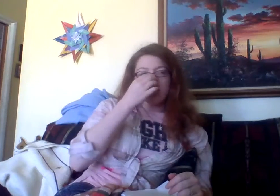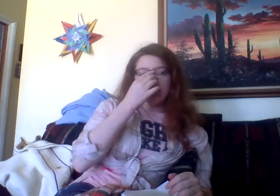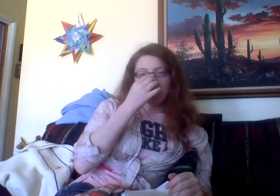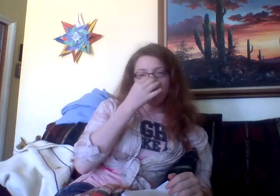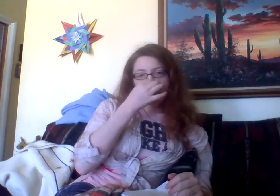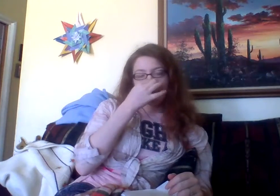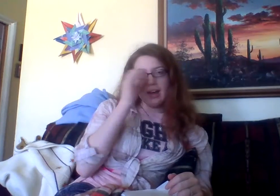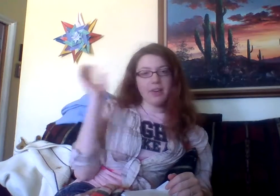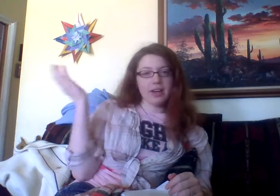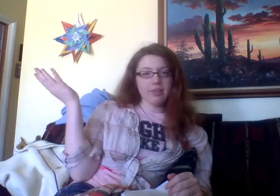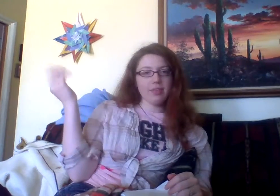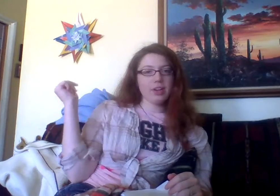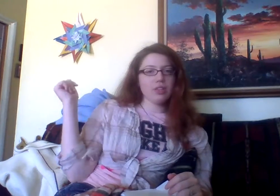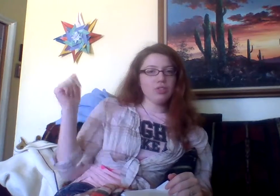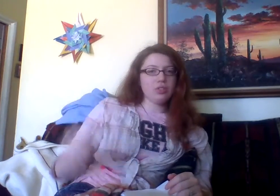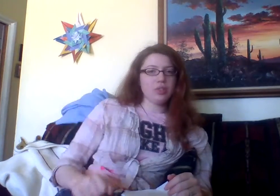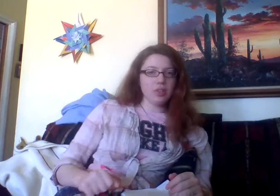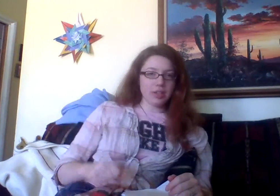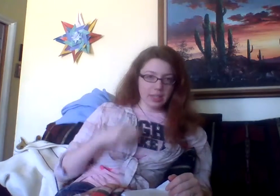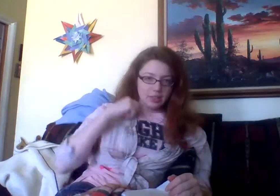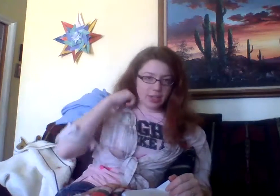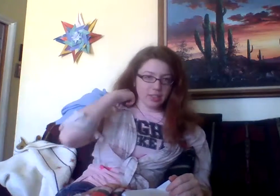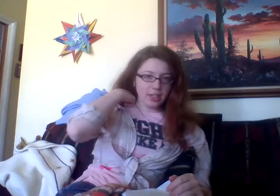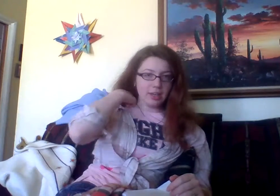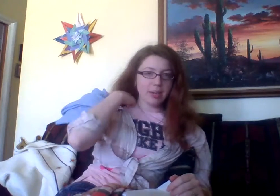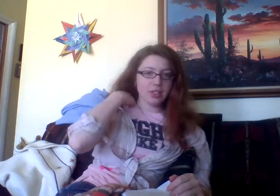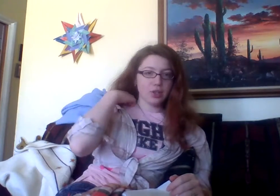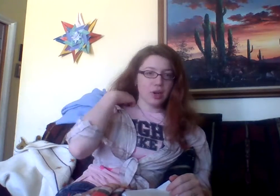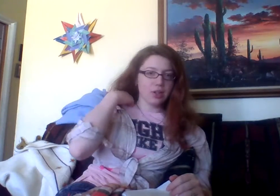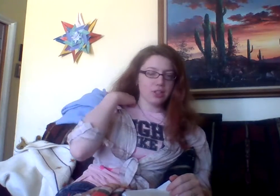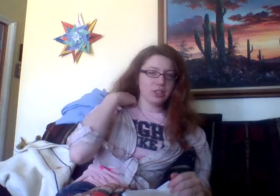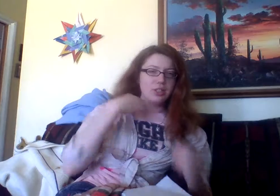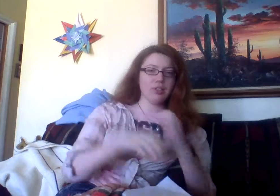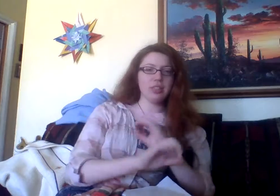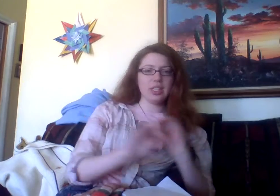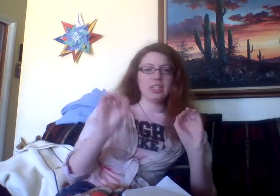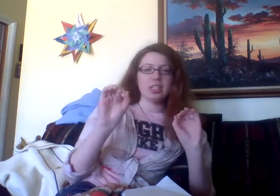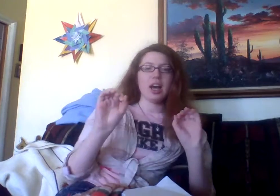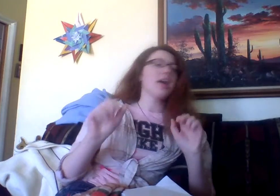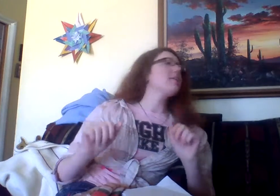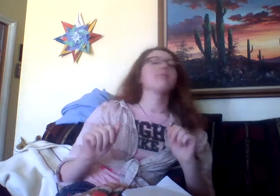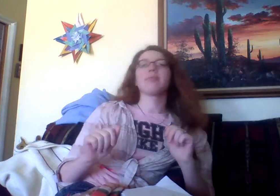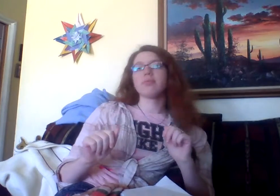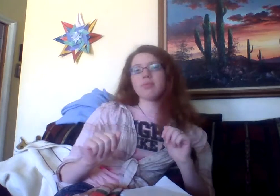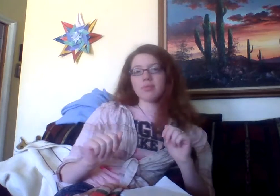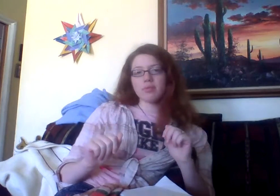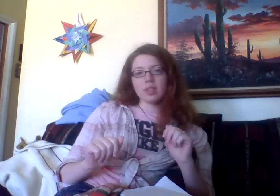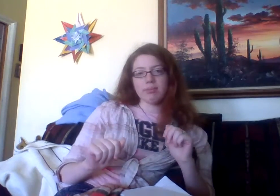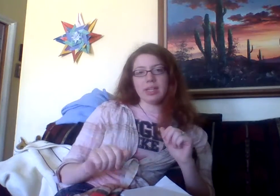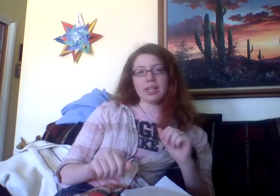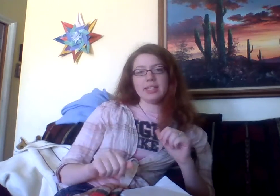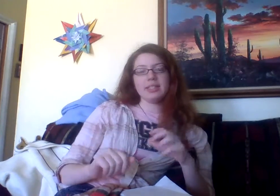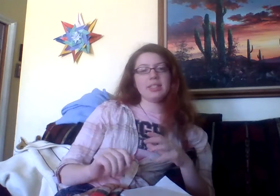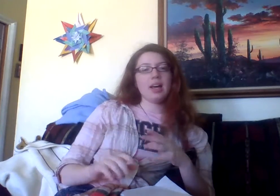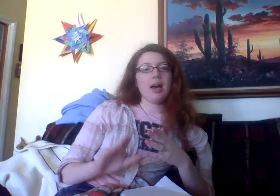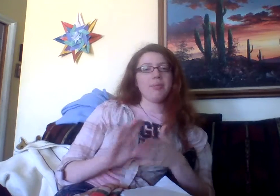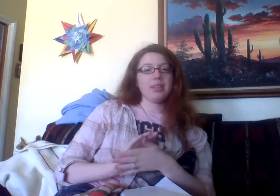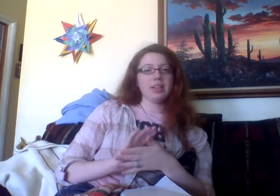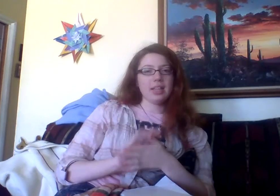the see people doing it. I find it very useful in translating my songs to use this sign because the